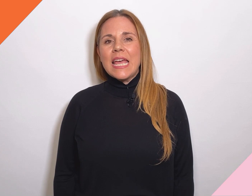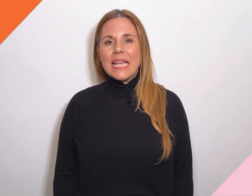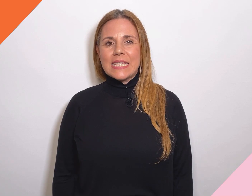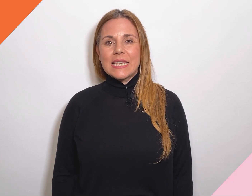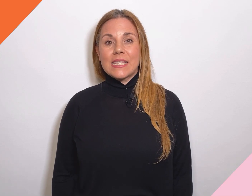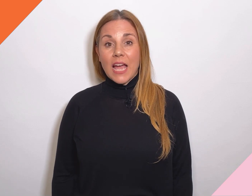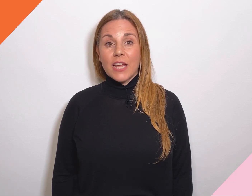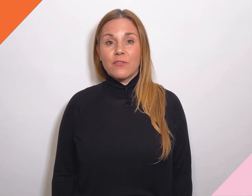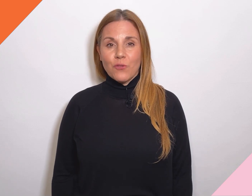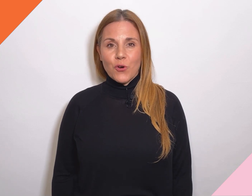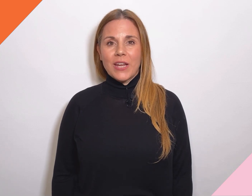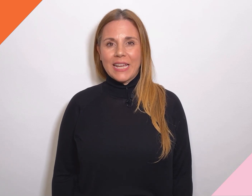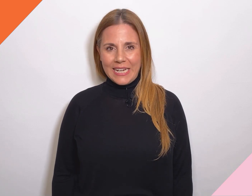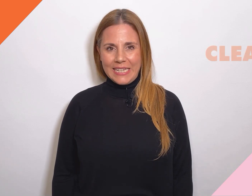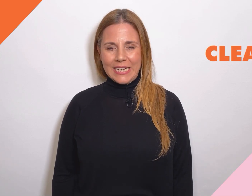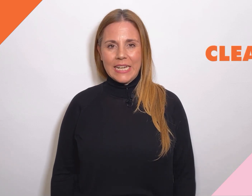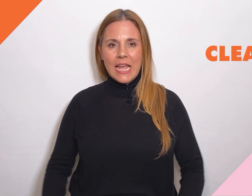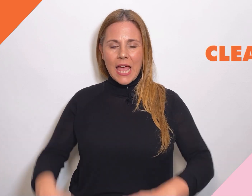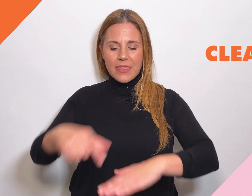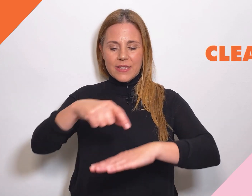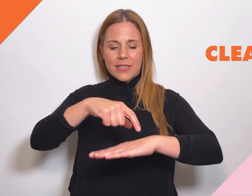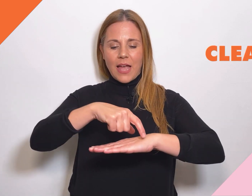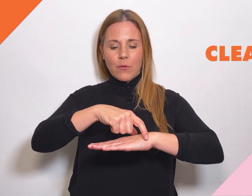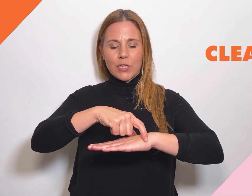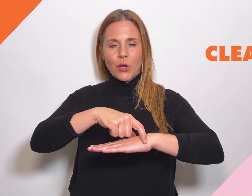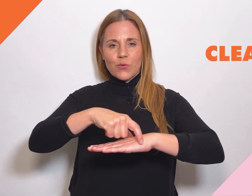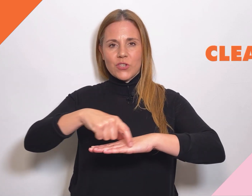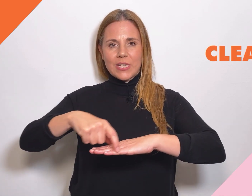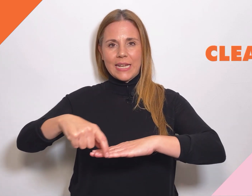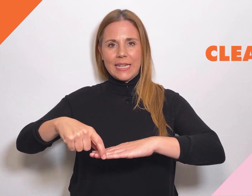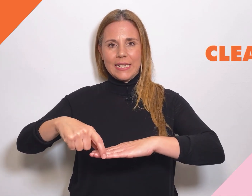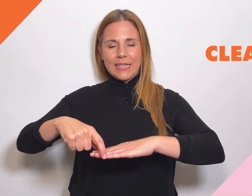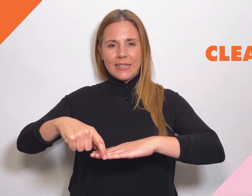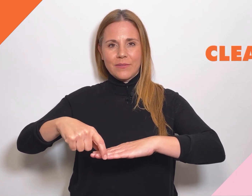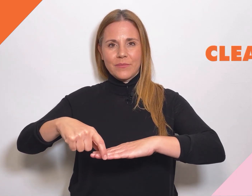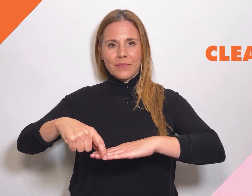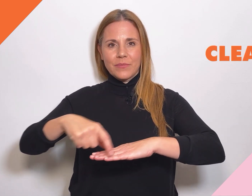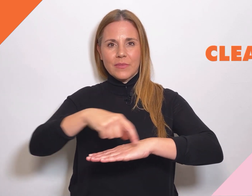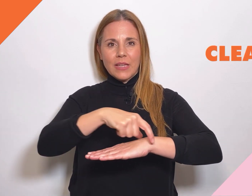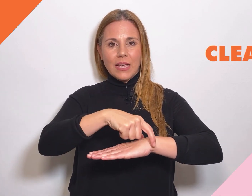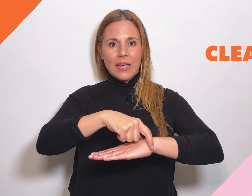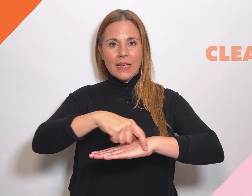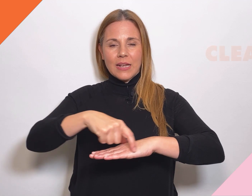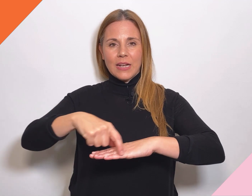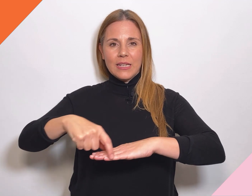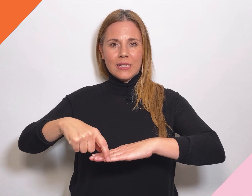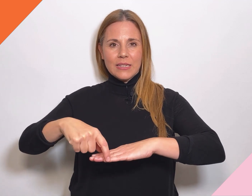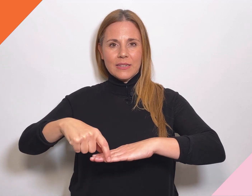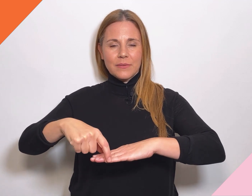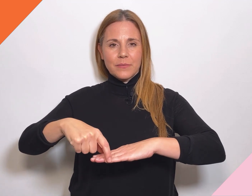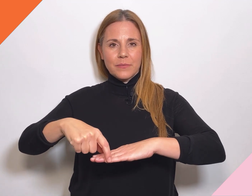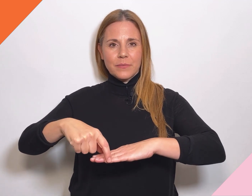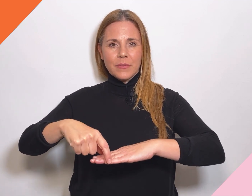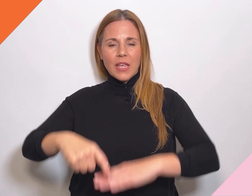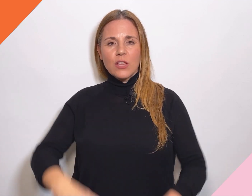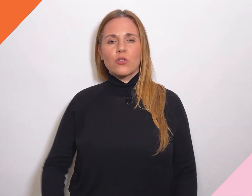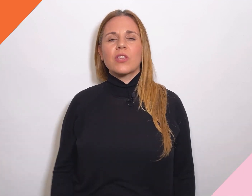is the sign for clean, and this is how it goes. Clean, clean. To sign